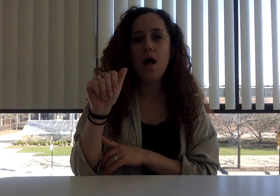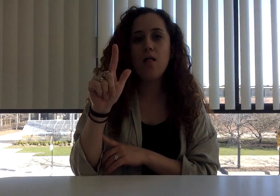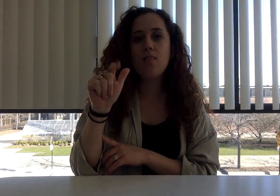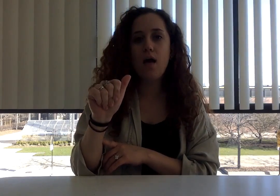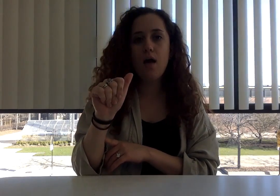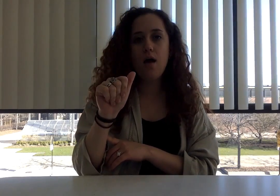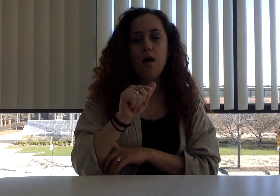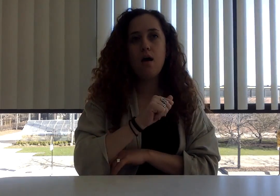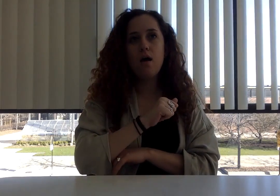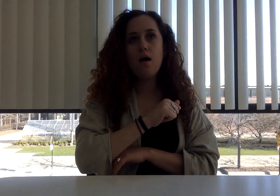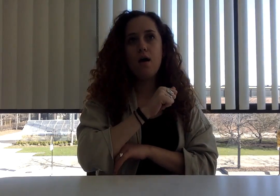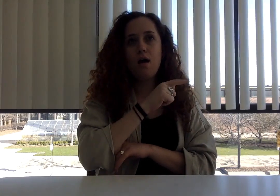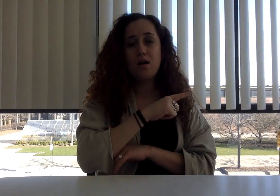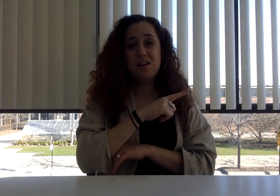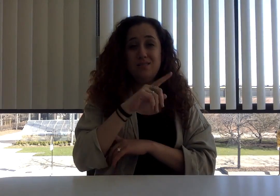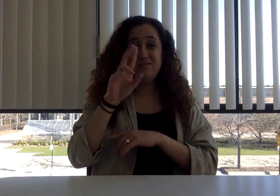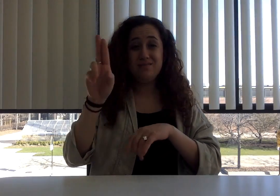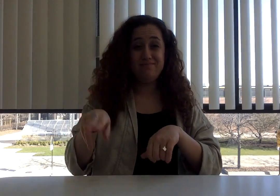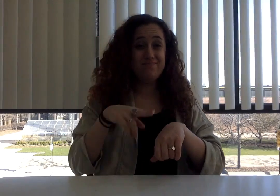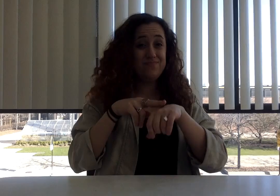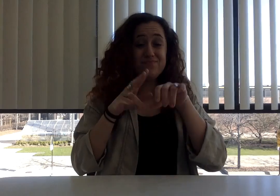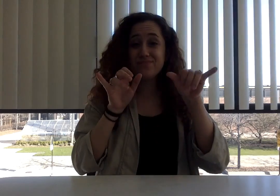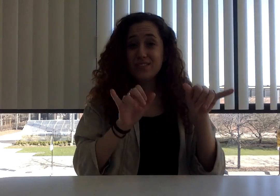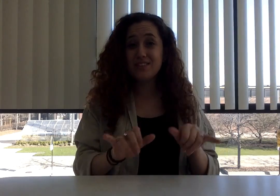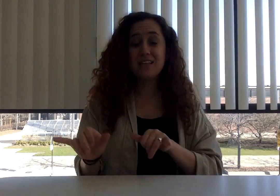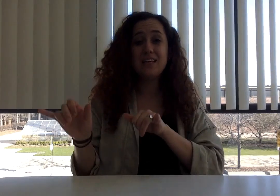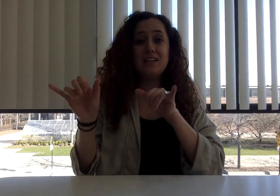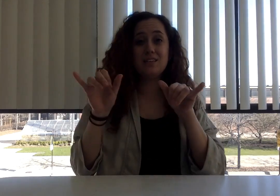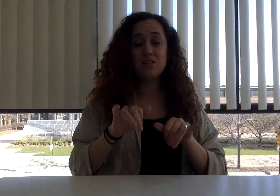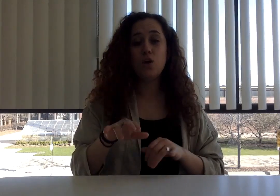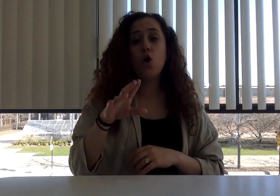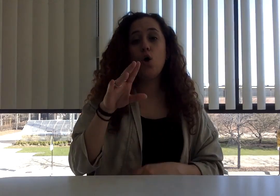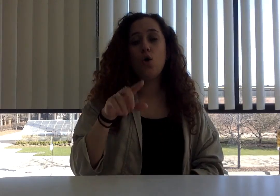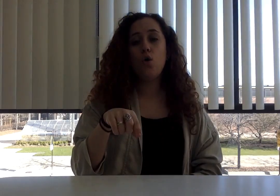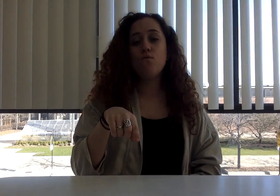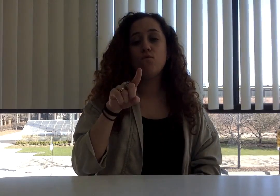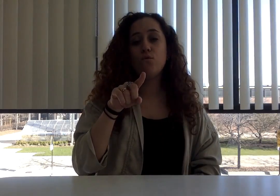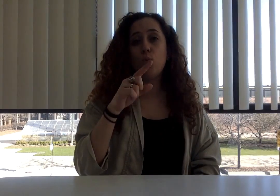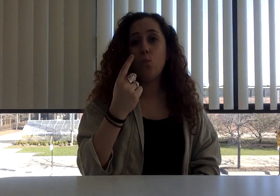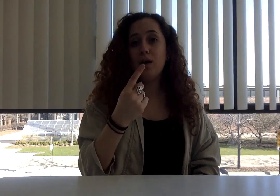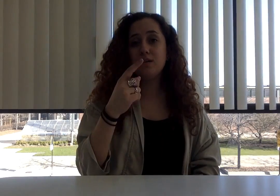standard over 1, down 1, over 1, down 3, over 1, down 1, 3, 5 pattern.